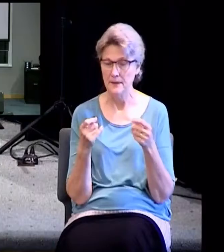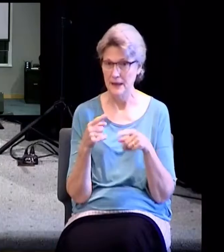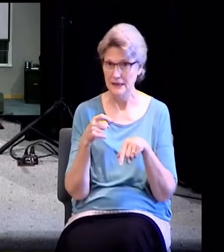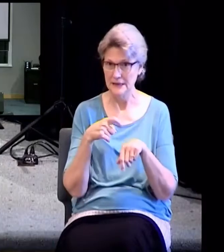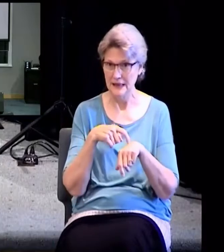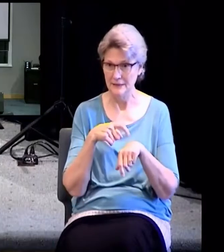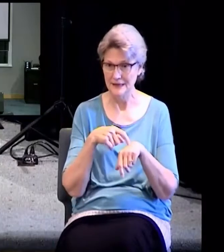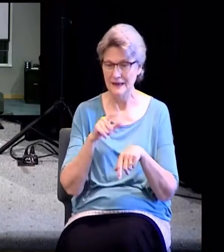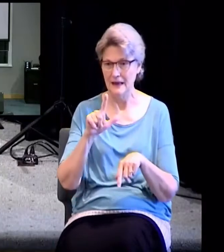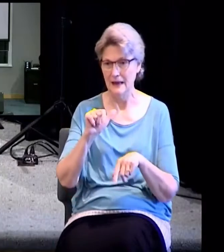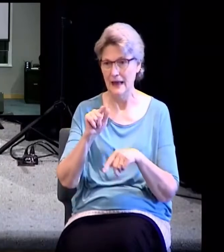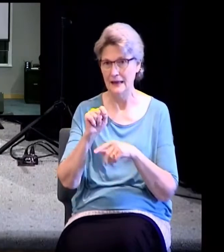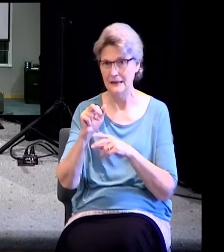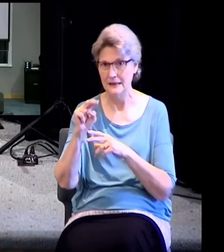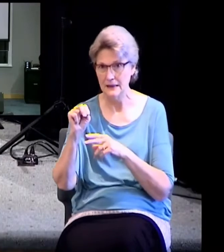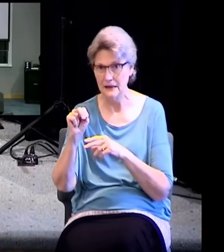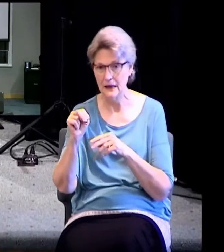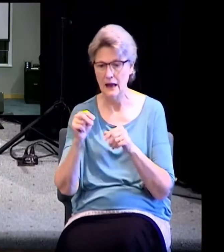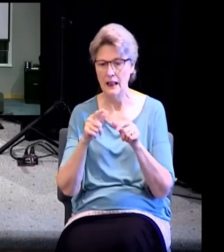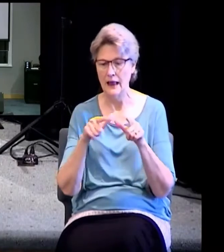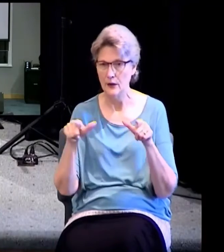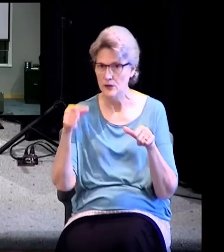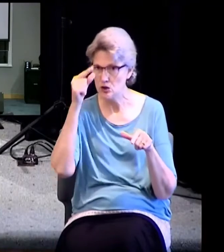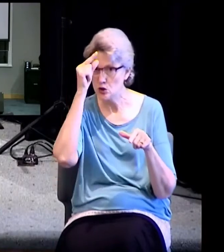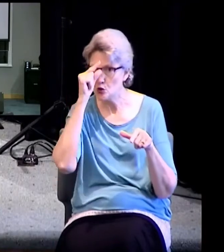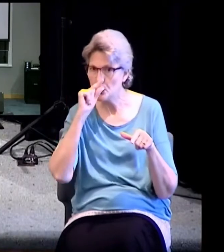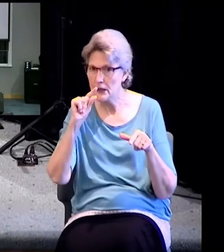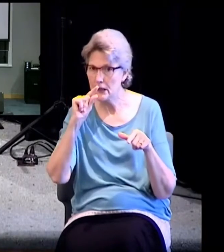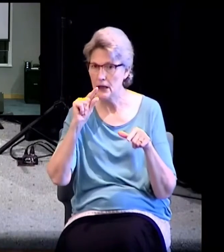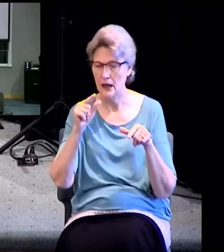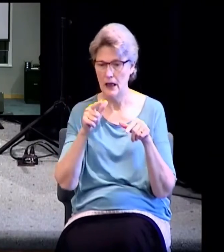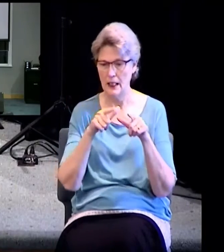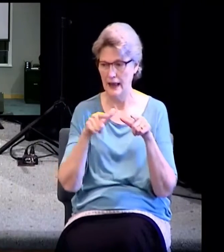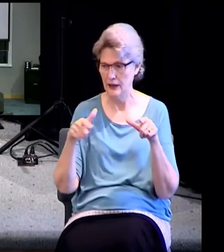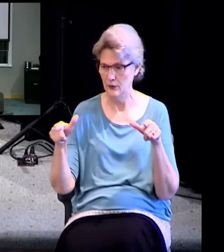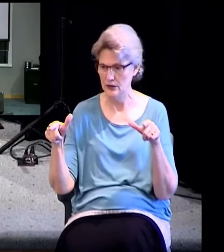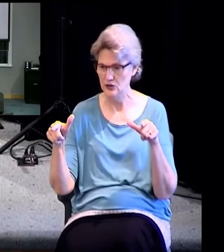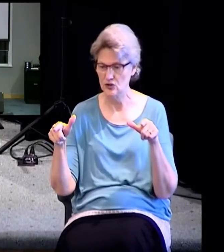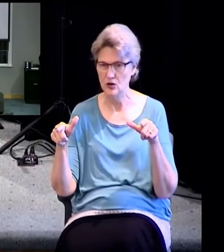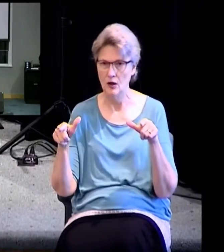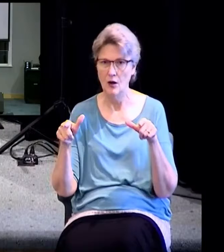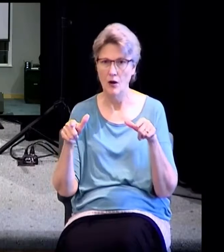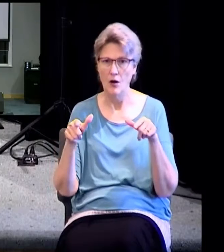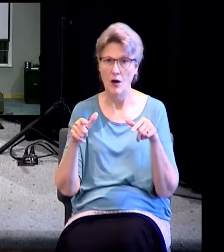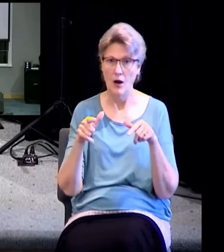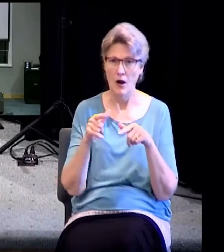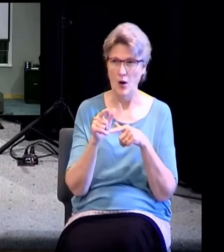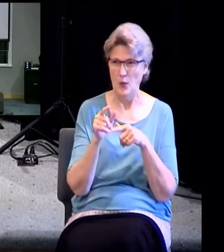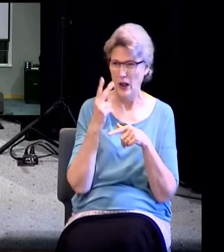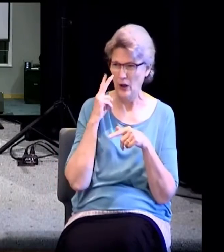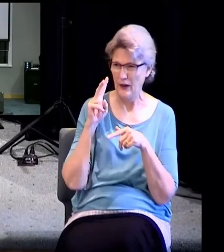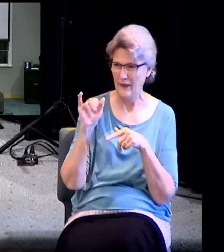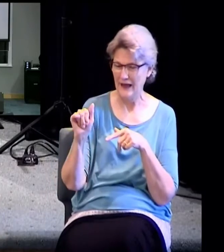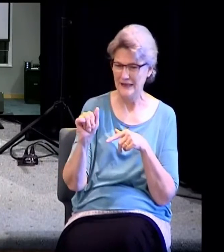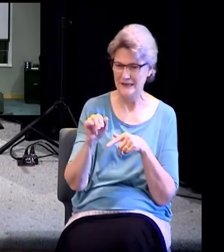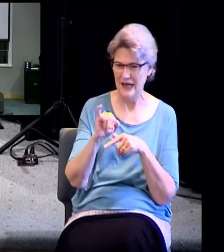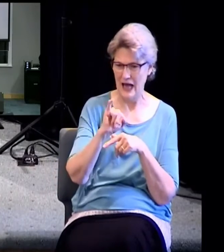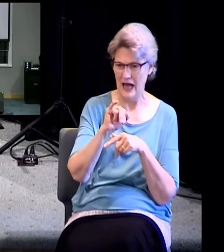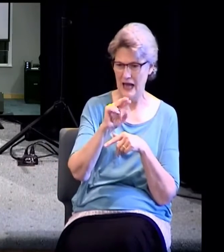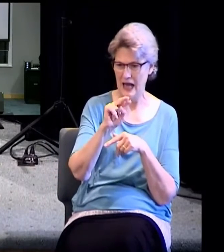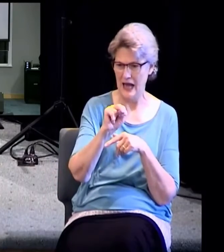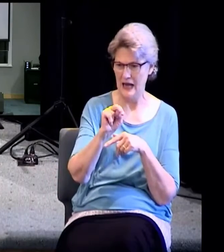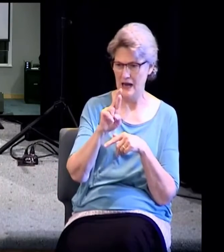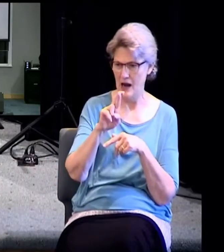Latin, Greek, and Hebrew above Jesus as he hung on the cross. And when we look at the Latin, it's I-N-R-I. That was an